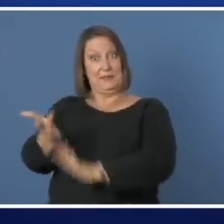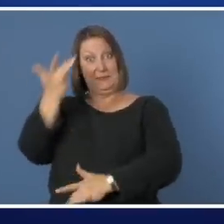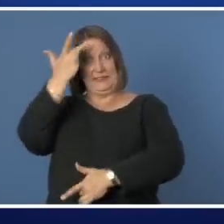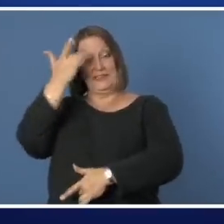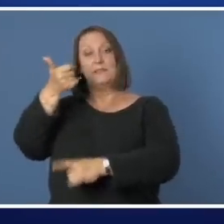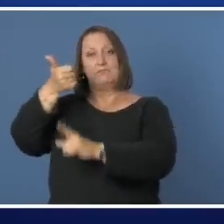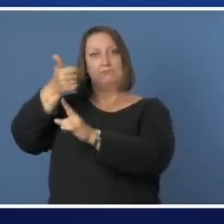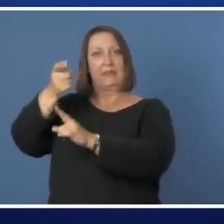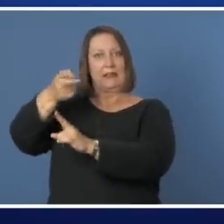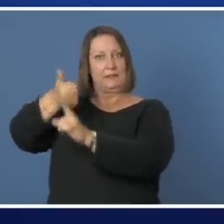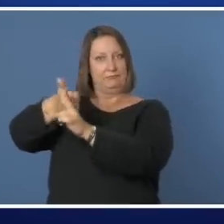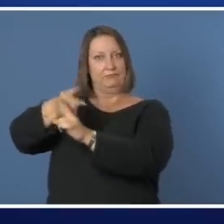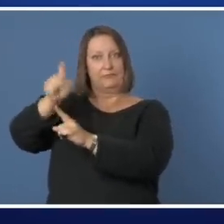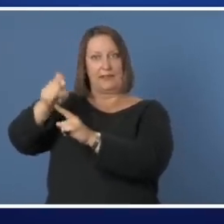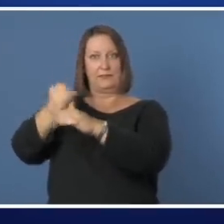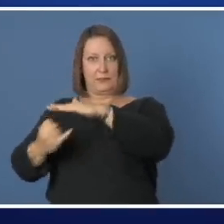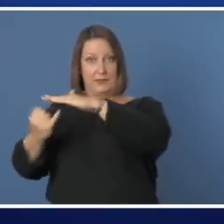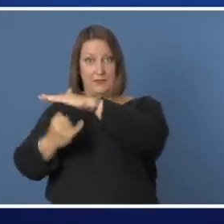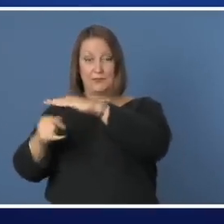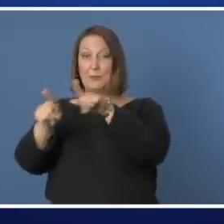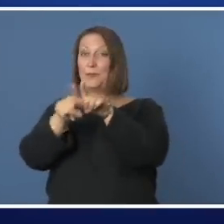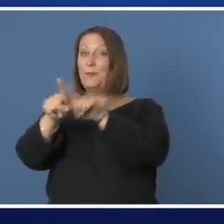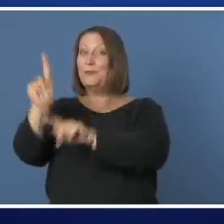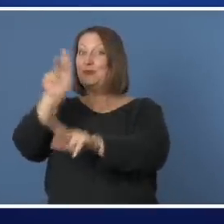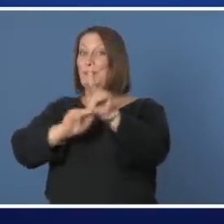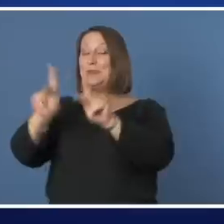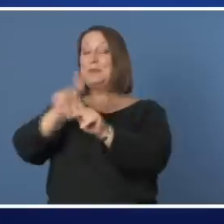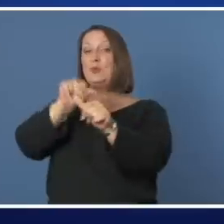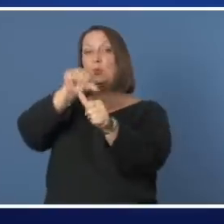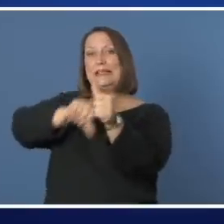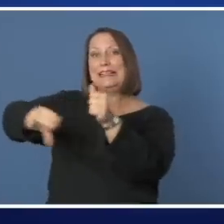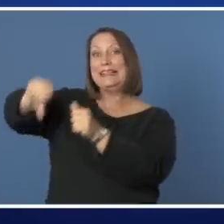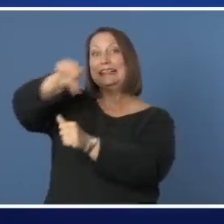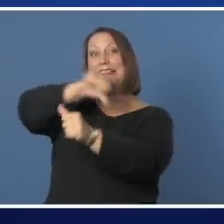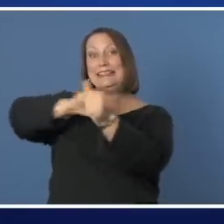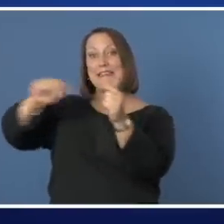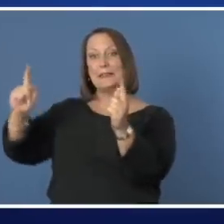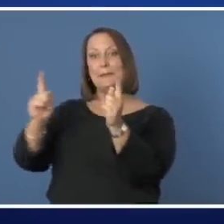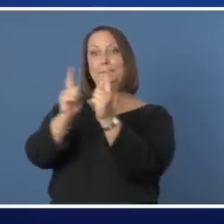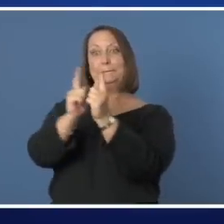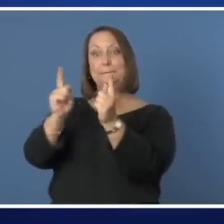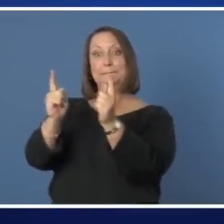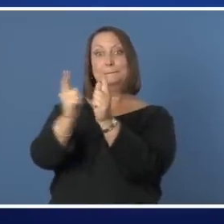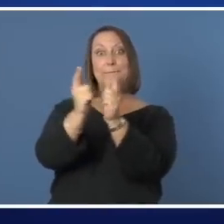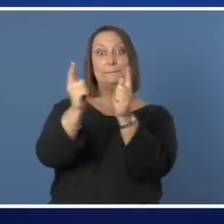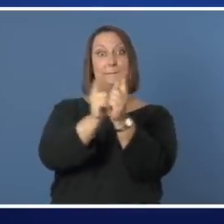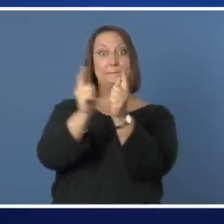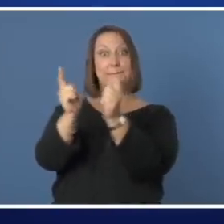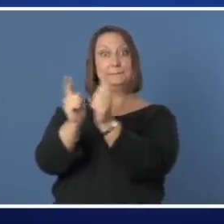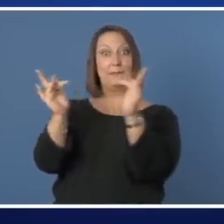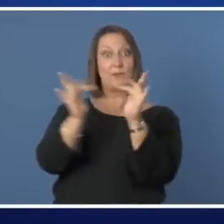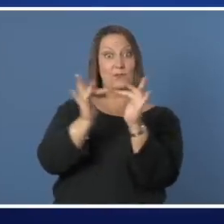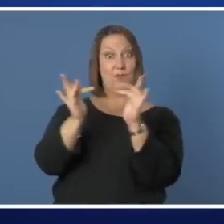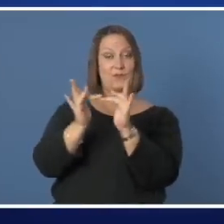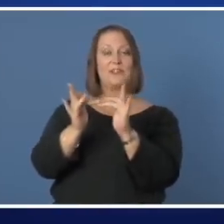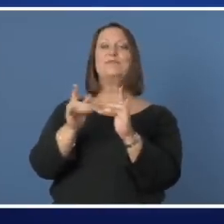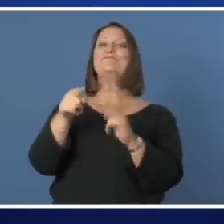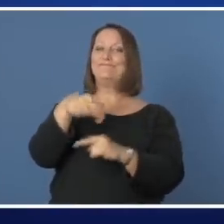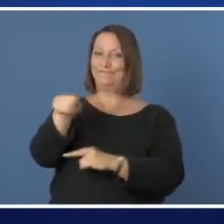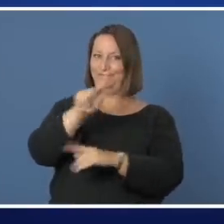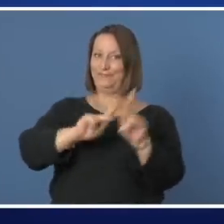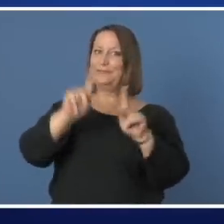include not just the person who contracted the disease but all other face-to-face contacts with